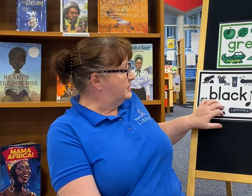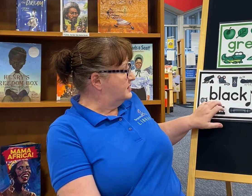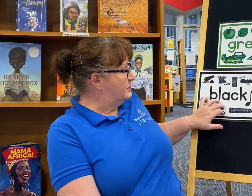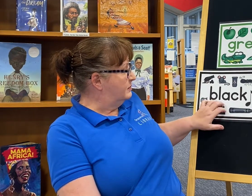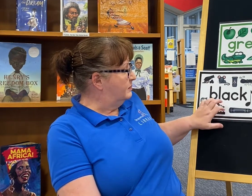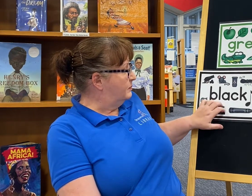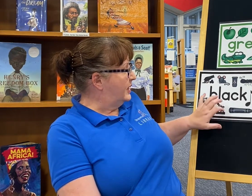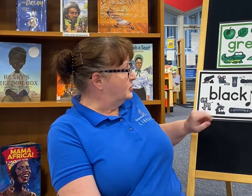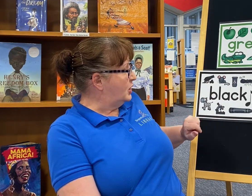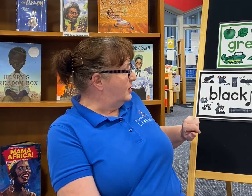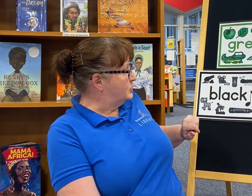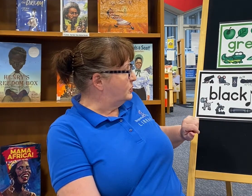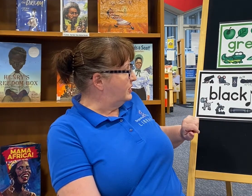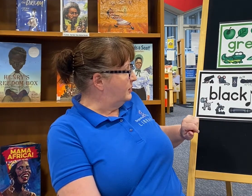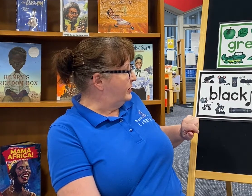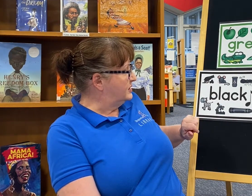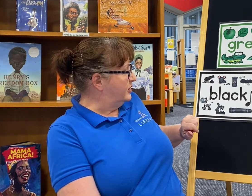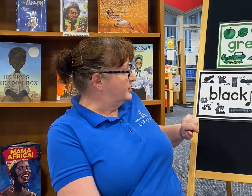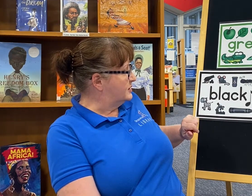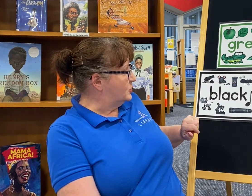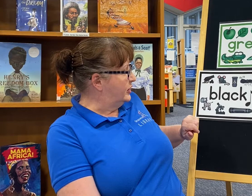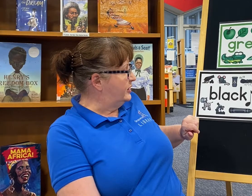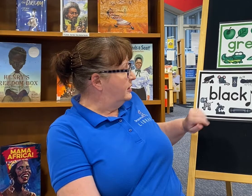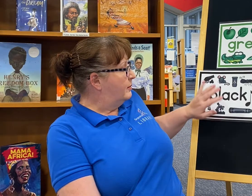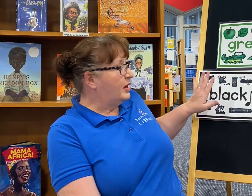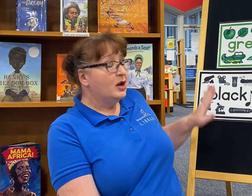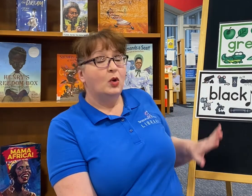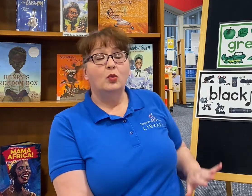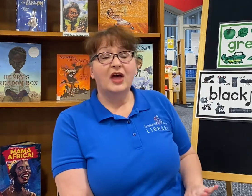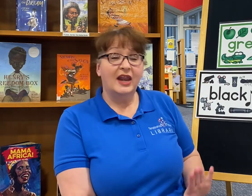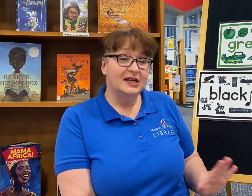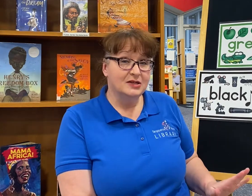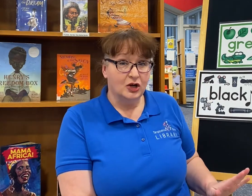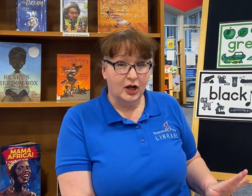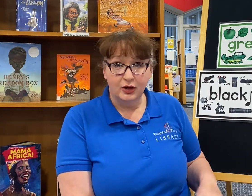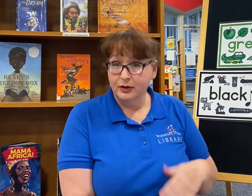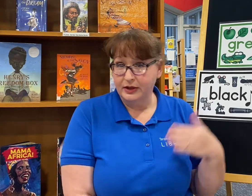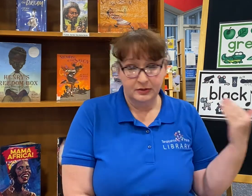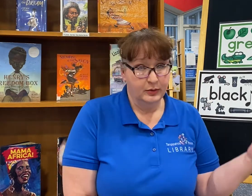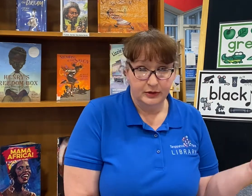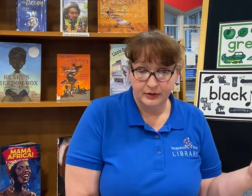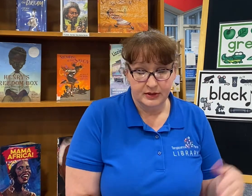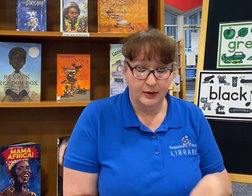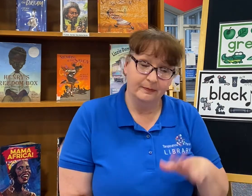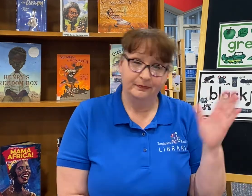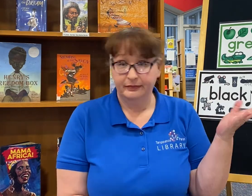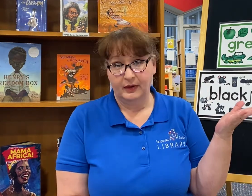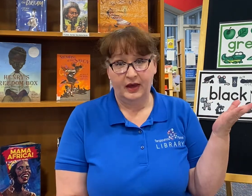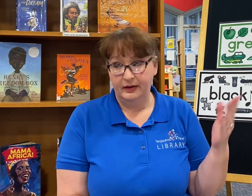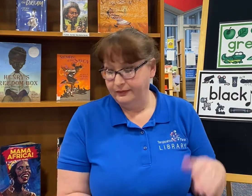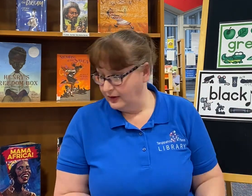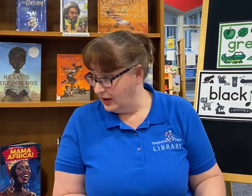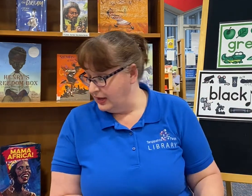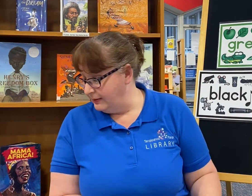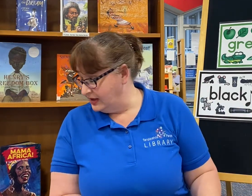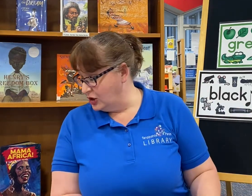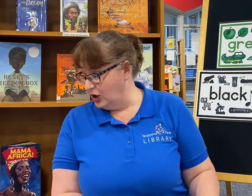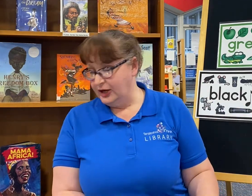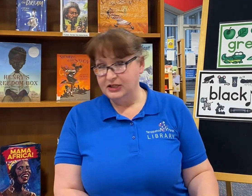some better jobs with what they picked on this screen, but that is our color and that's what we're doing. So, hey, I didn't make the card. I just printed